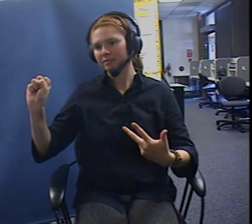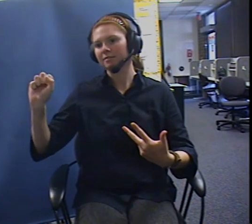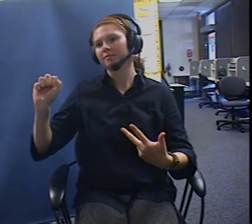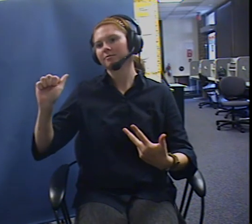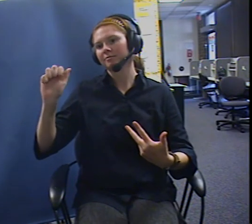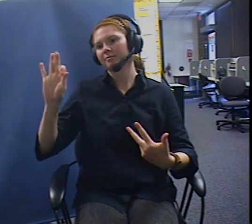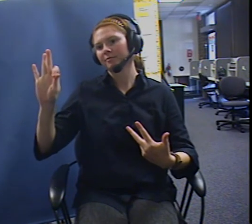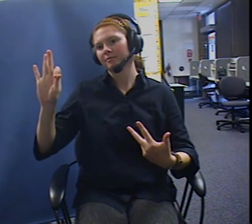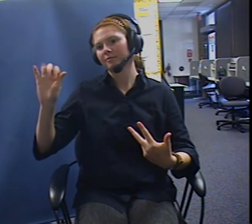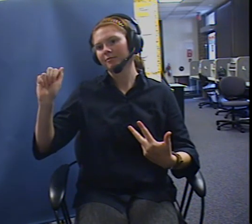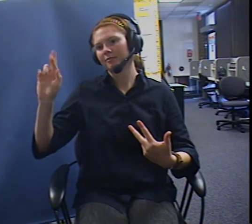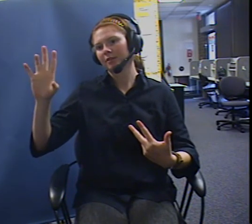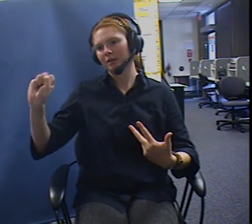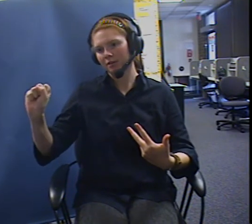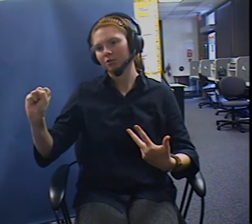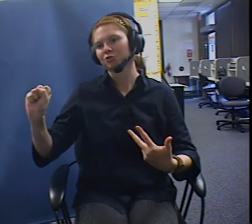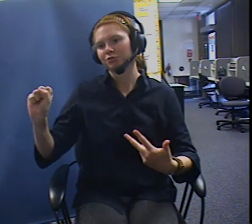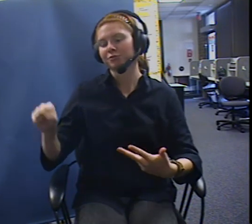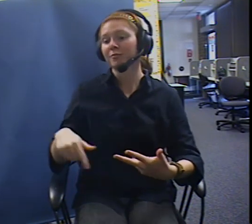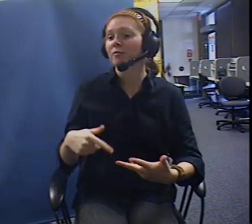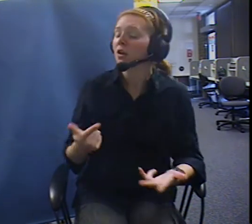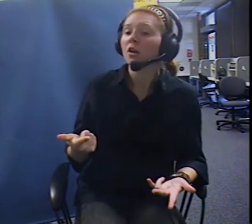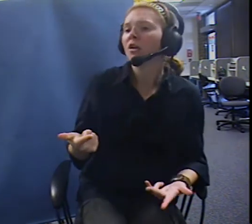borrowed money from a bank, if you defaulted on your